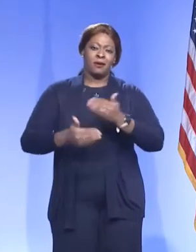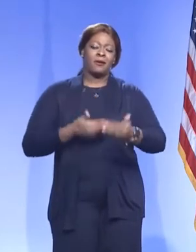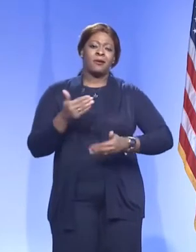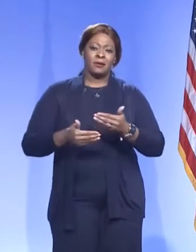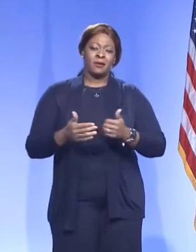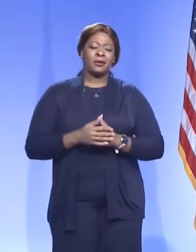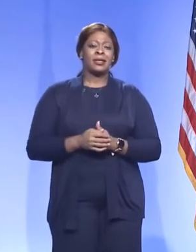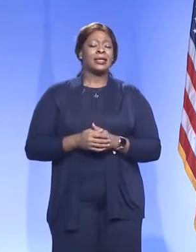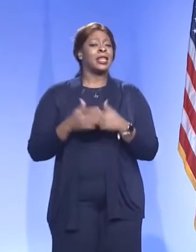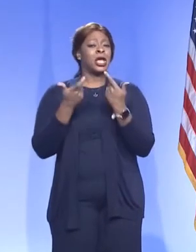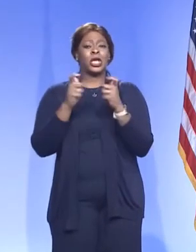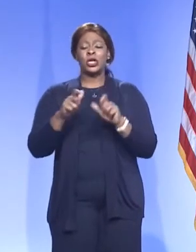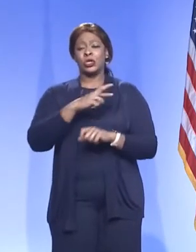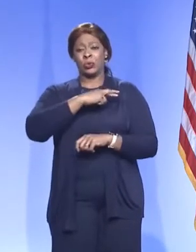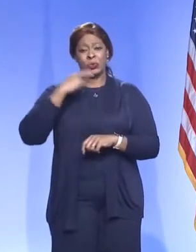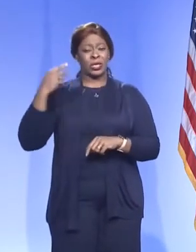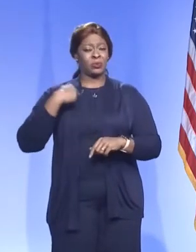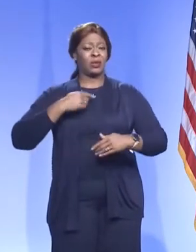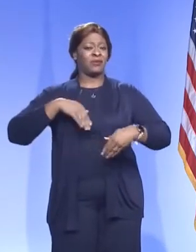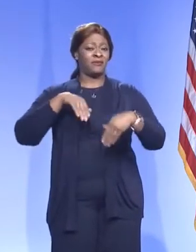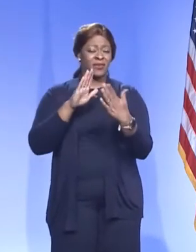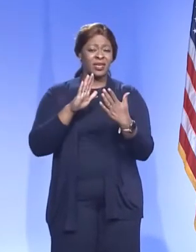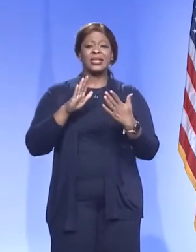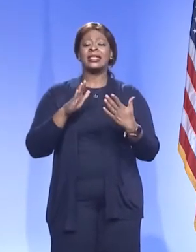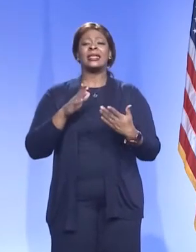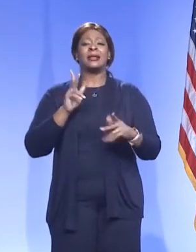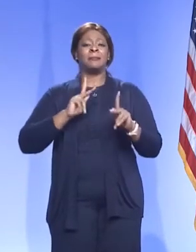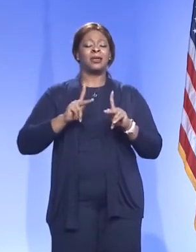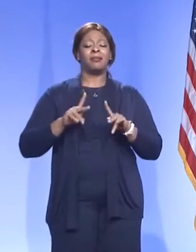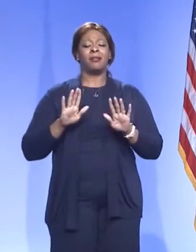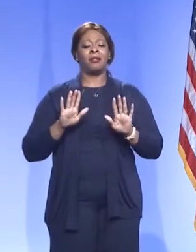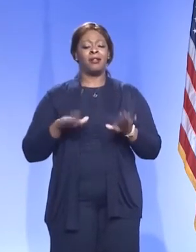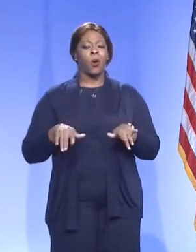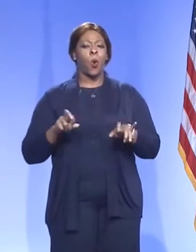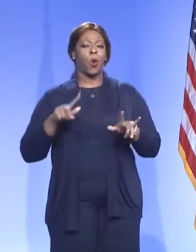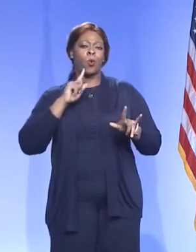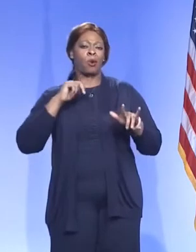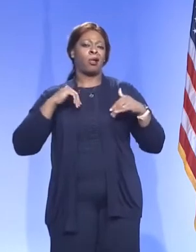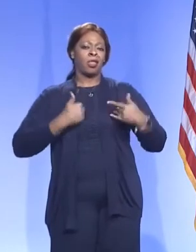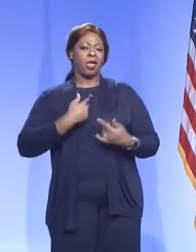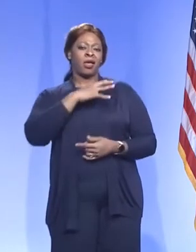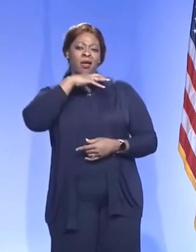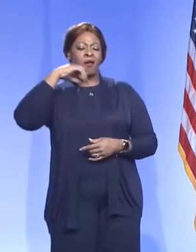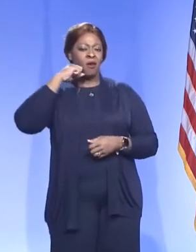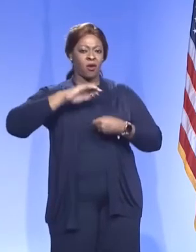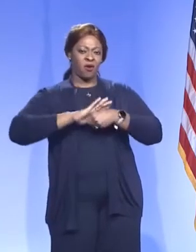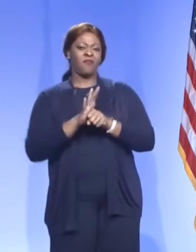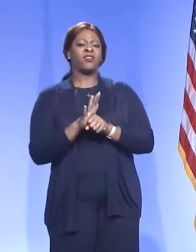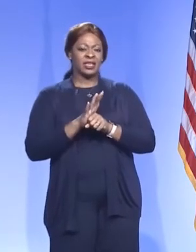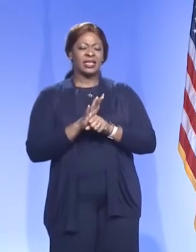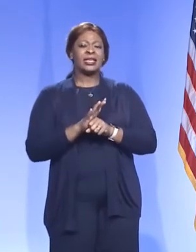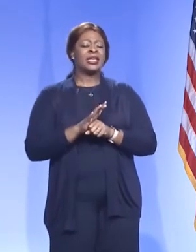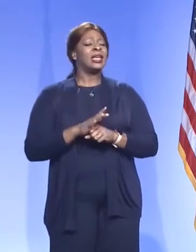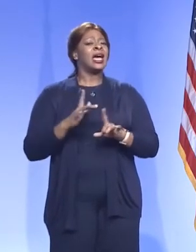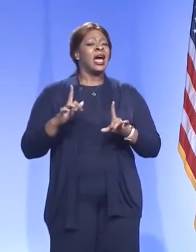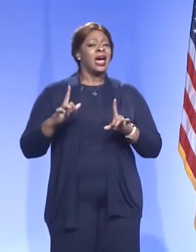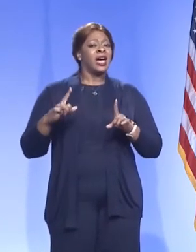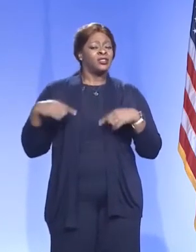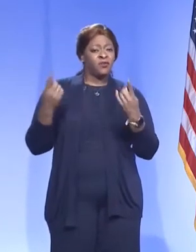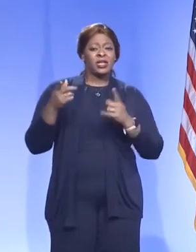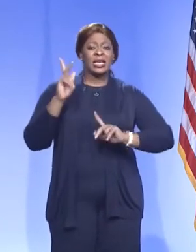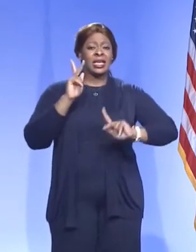to show us how the virus is moving in the communities. But in terms of our concern level, I think what I'm